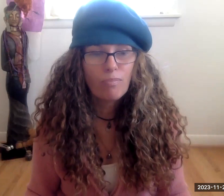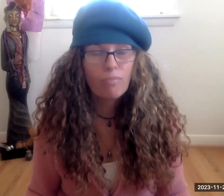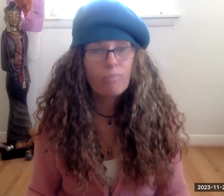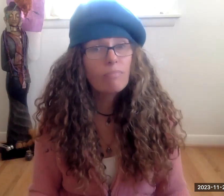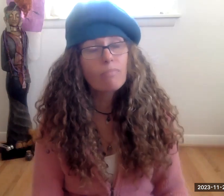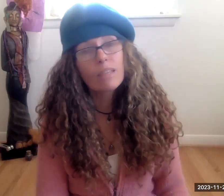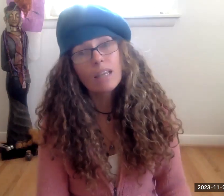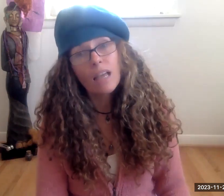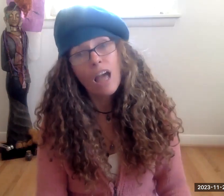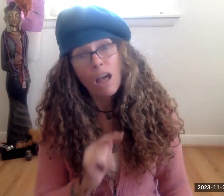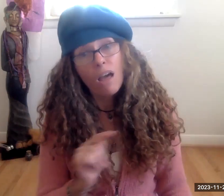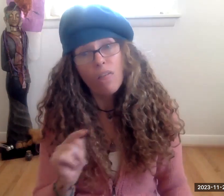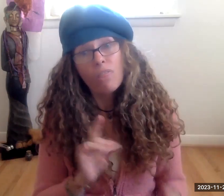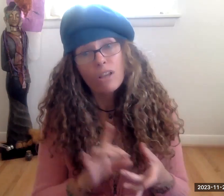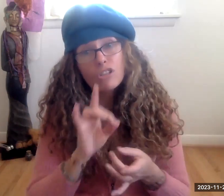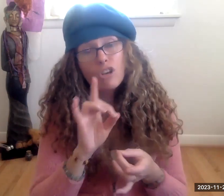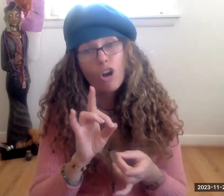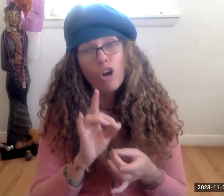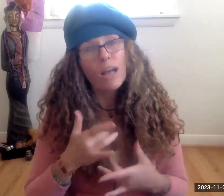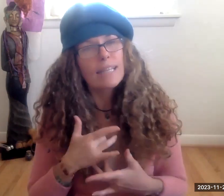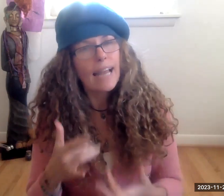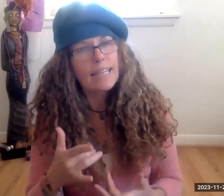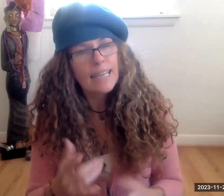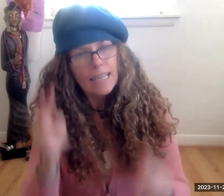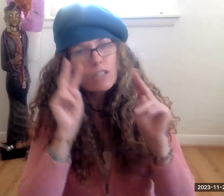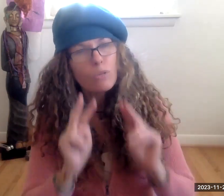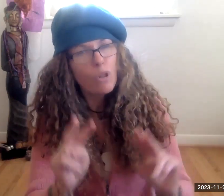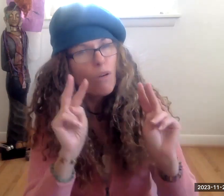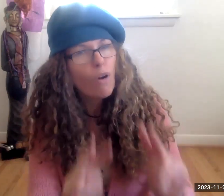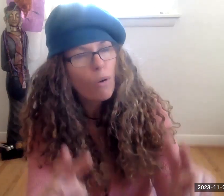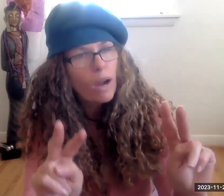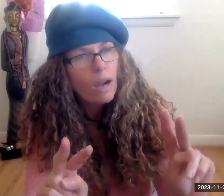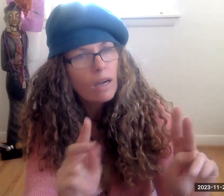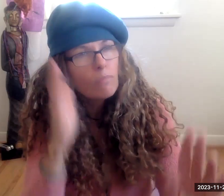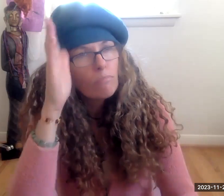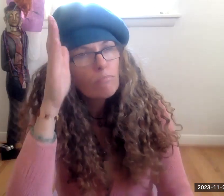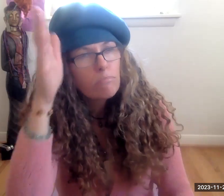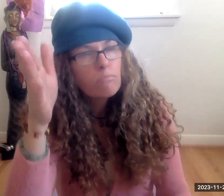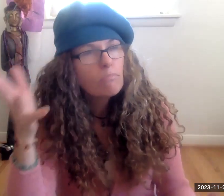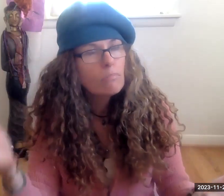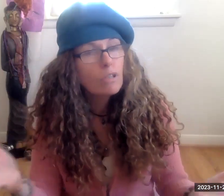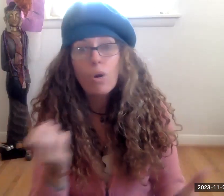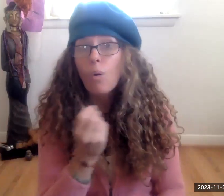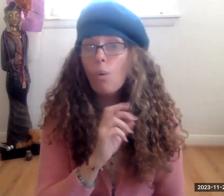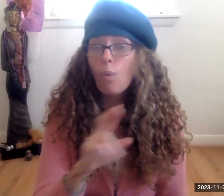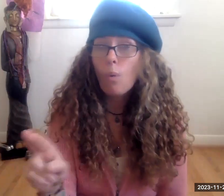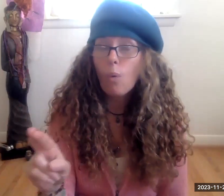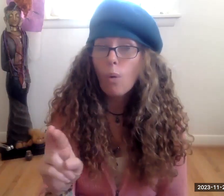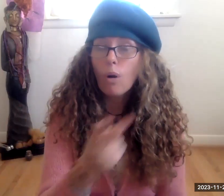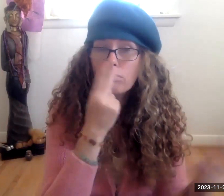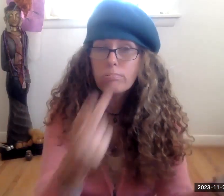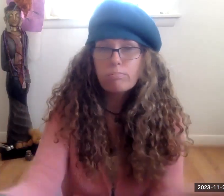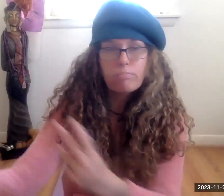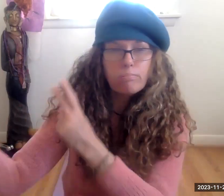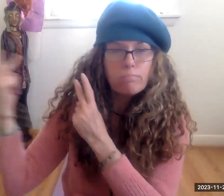The soul has a tendency to look forward to what is going to be, or at